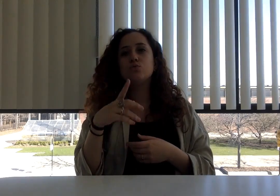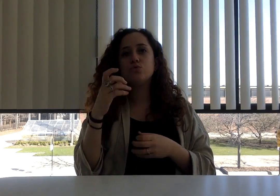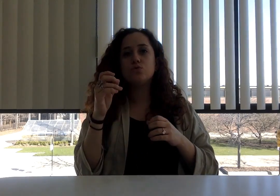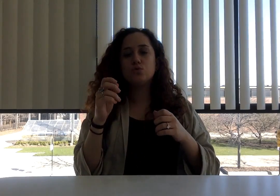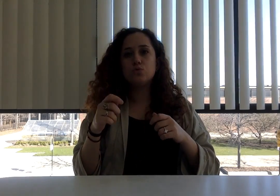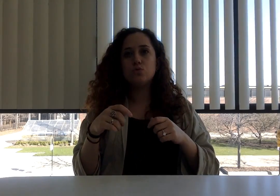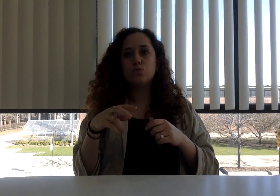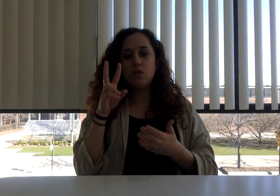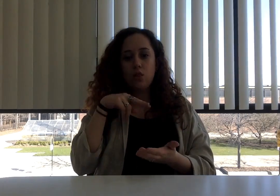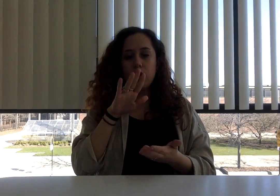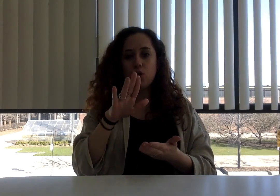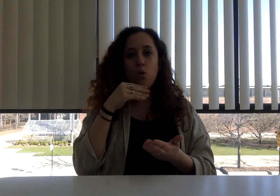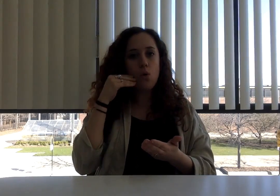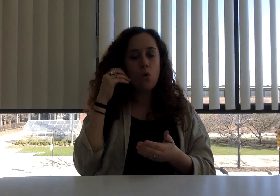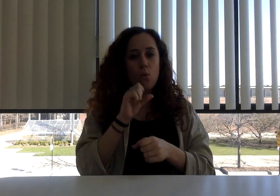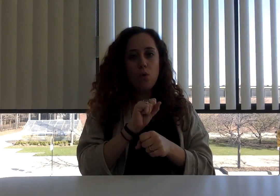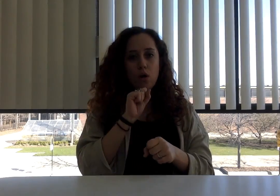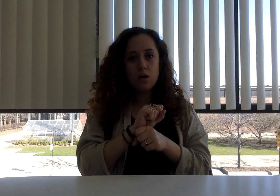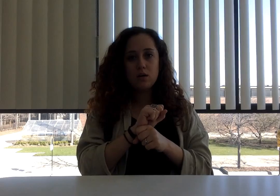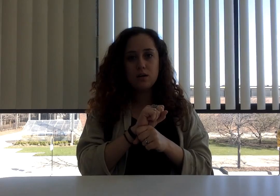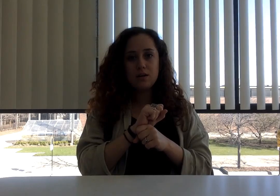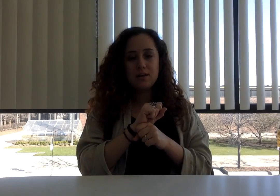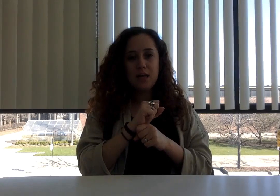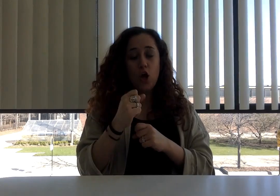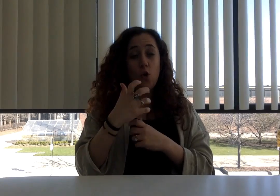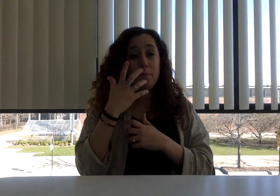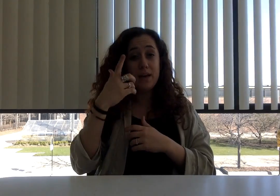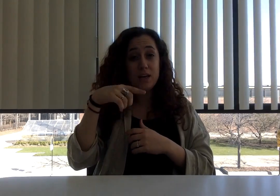that have gone through an awful lot of erasing on their test